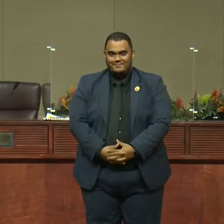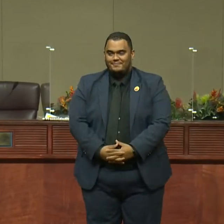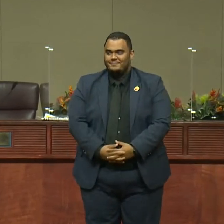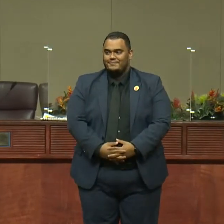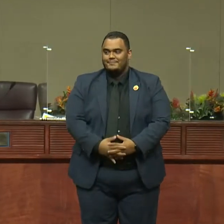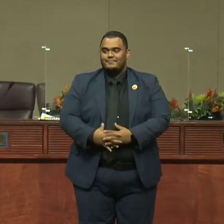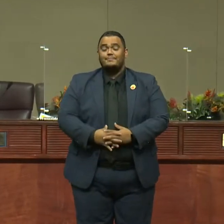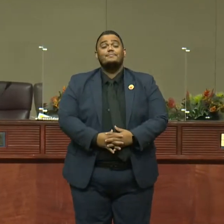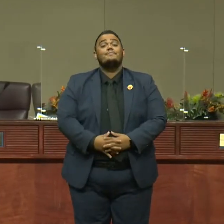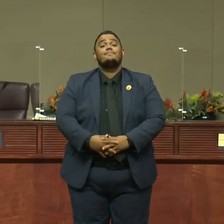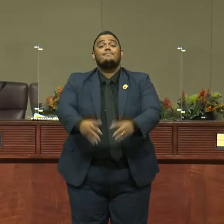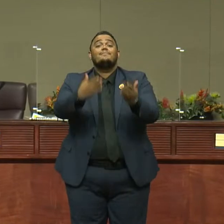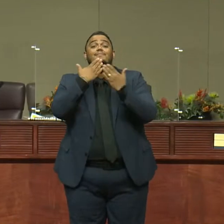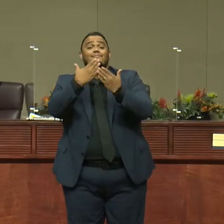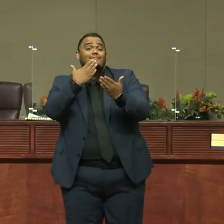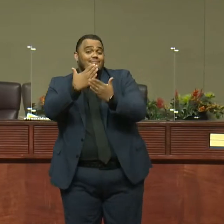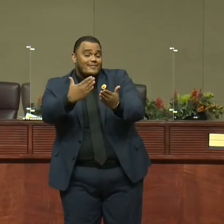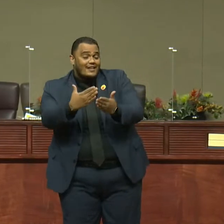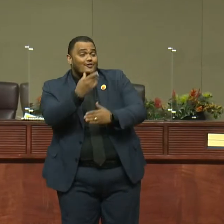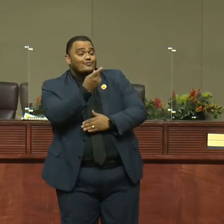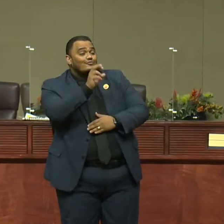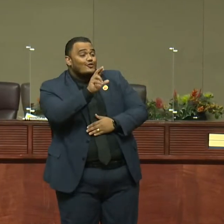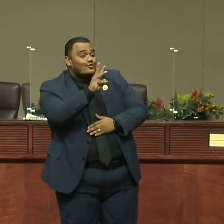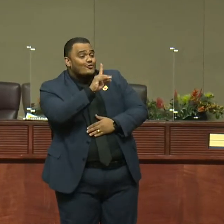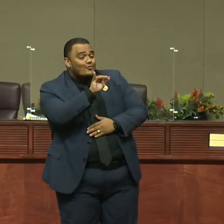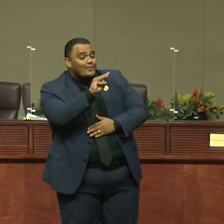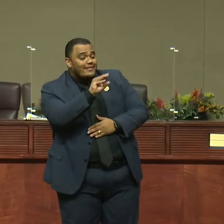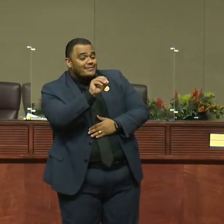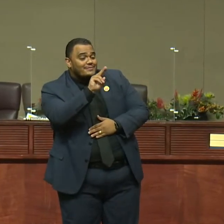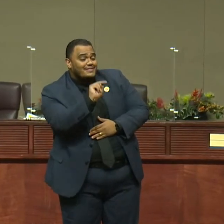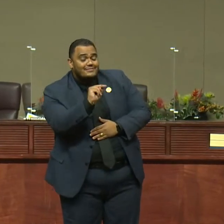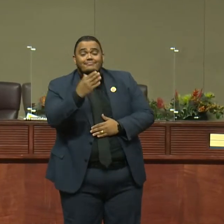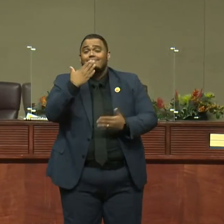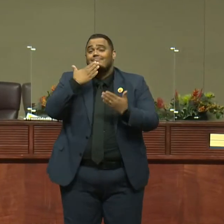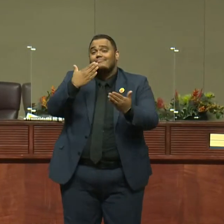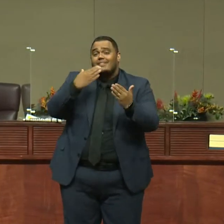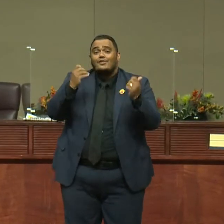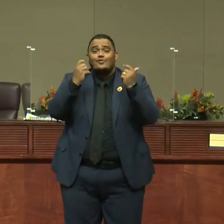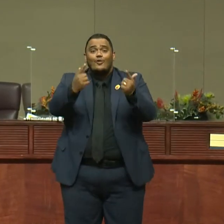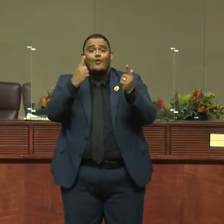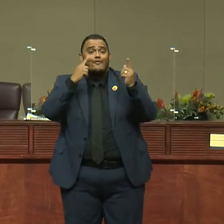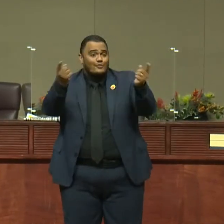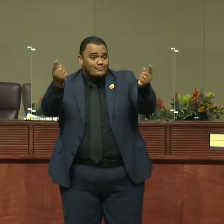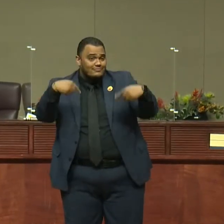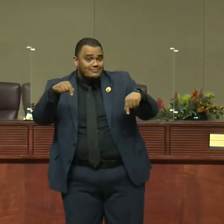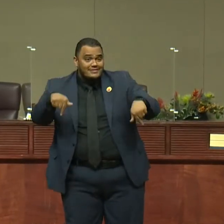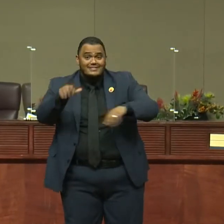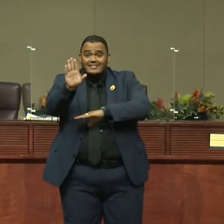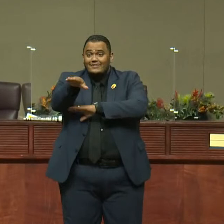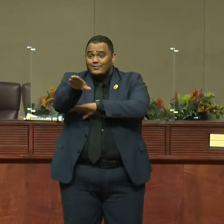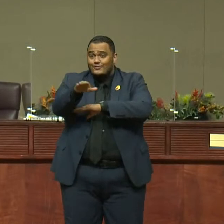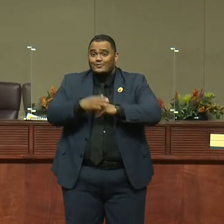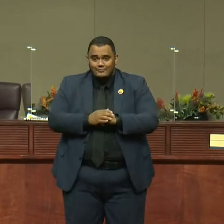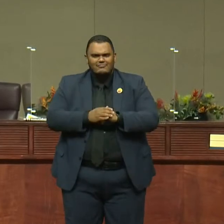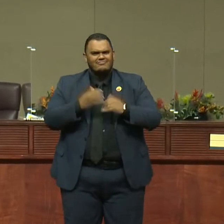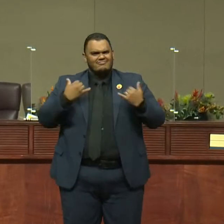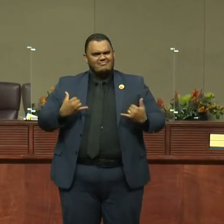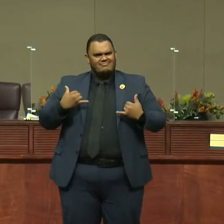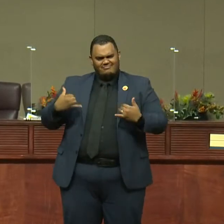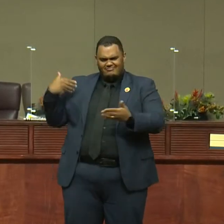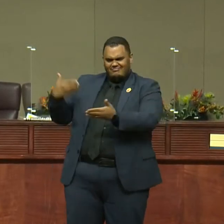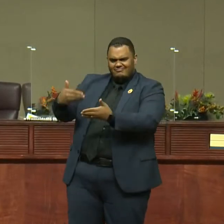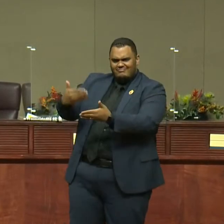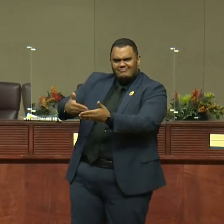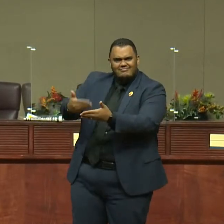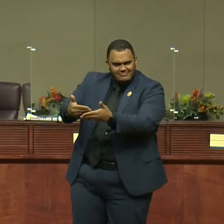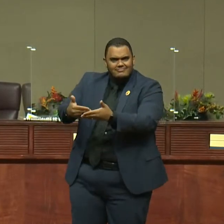Thank you, Dr. Williamson. Thank you all for being here this afternoon. As we approach the end of another week, we have a lot to